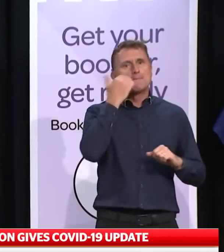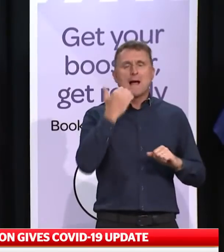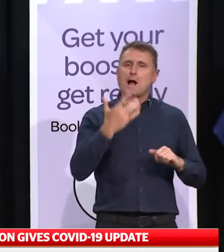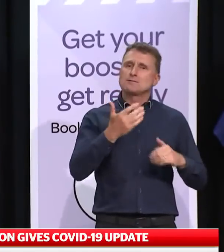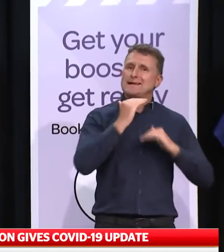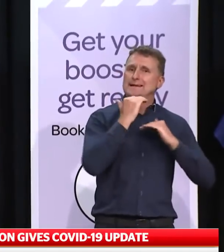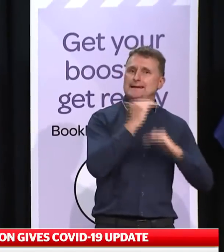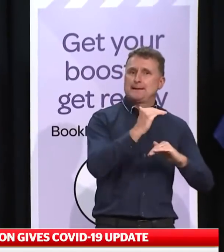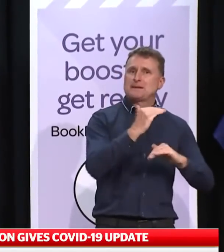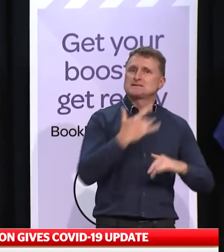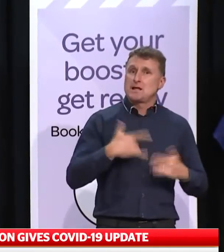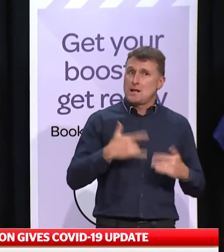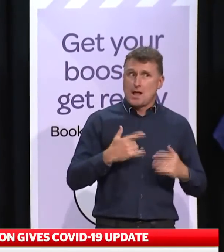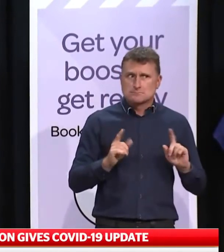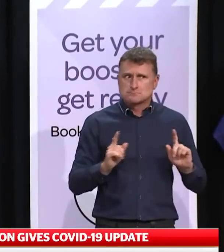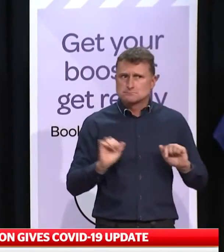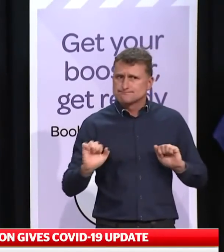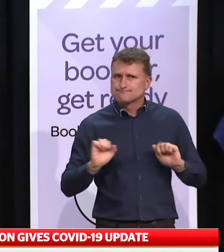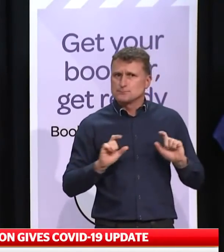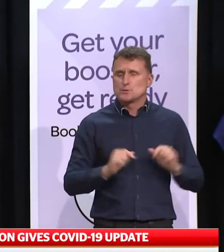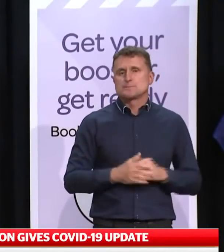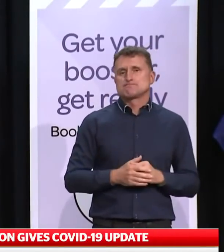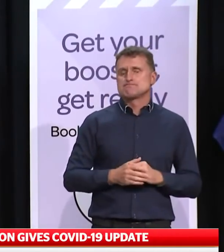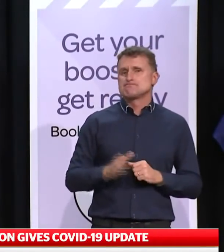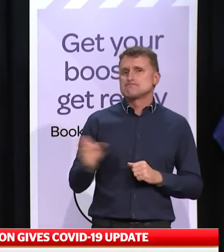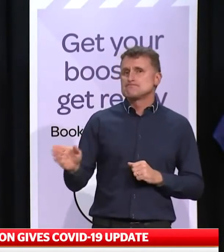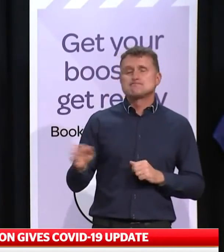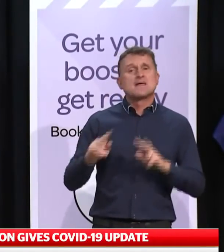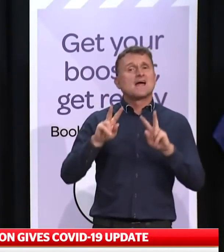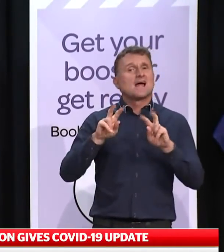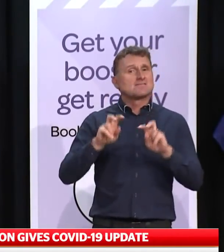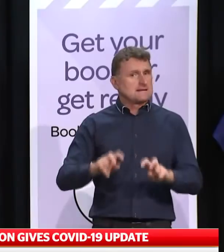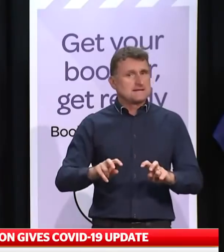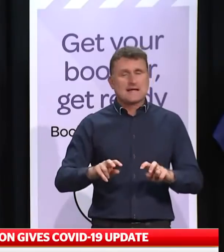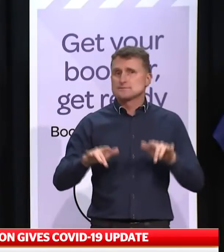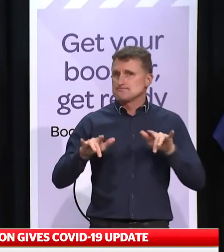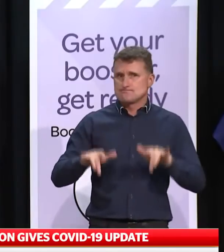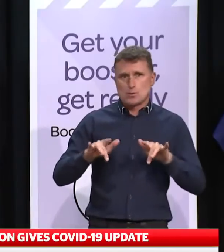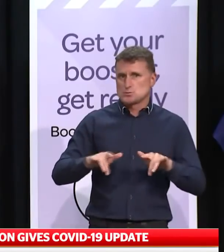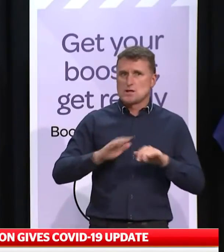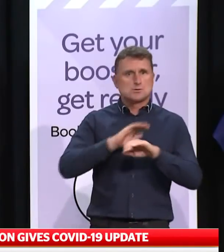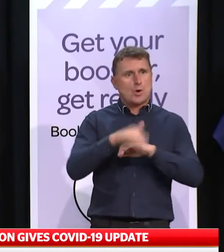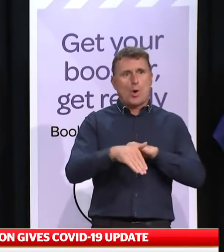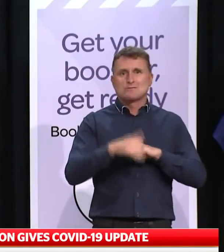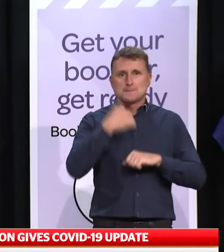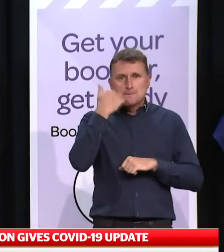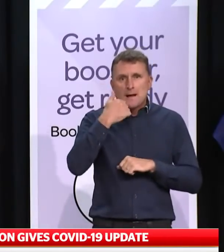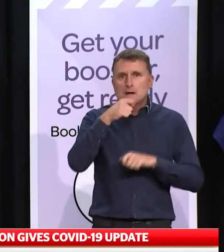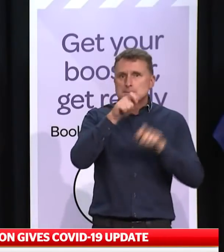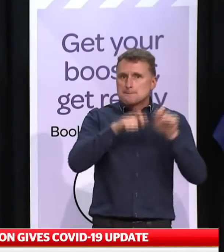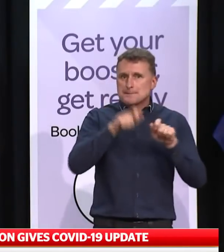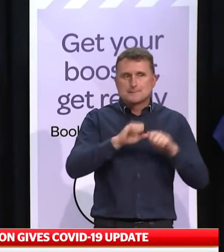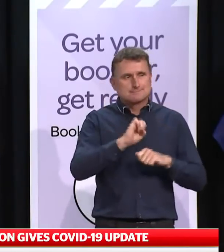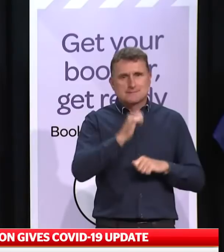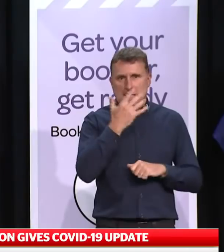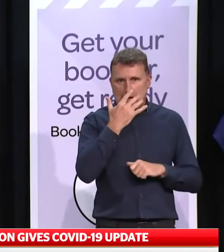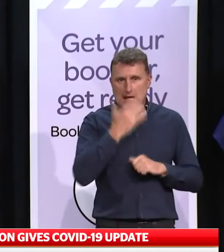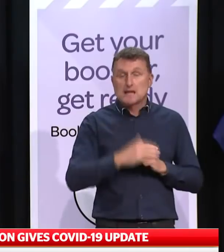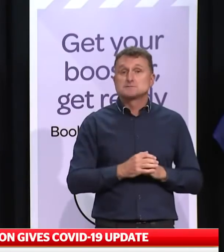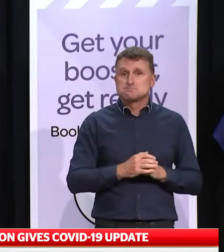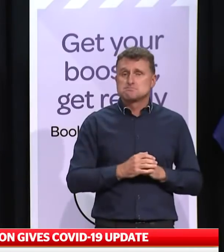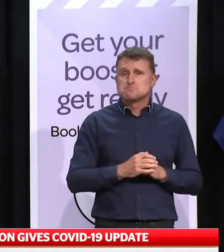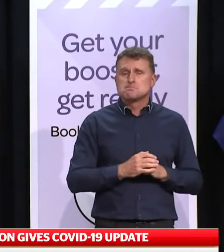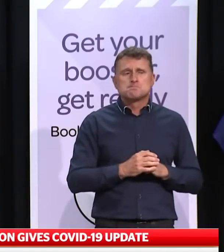done investigation specifically into that during this term of government. Previously, when the Labour Party has been putting